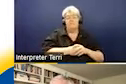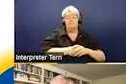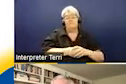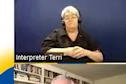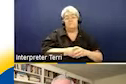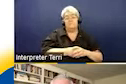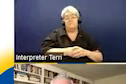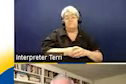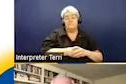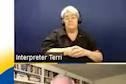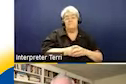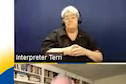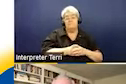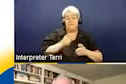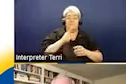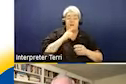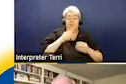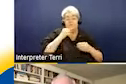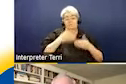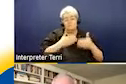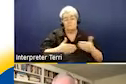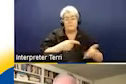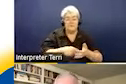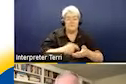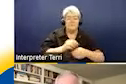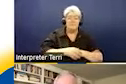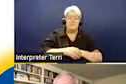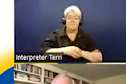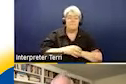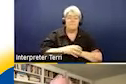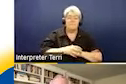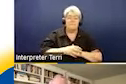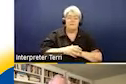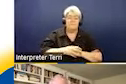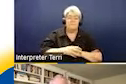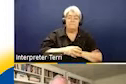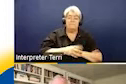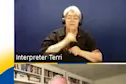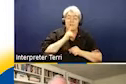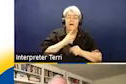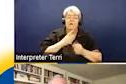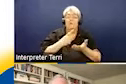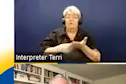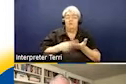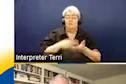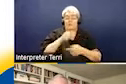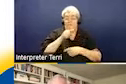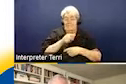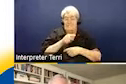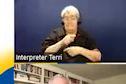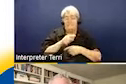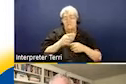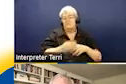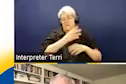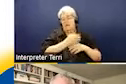Rin, I'll just kind of run through these quickly. I want to talk about this from the standpoint, these are really slides I put